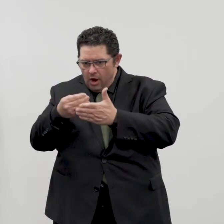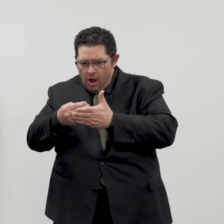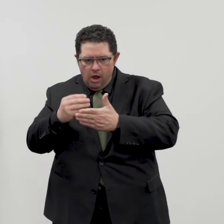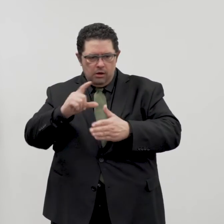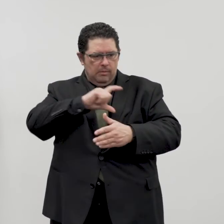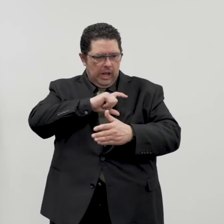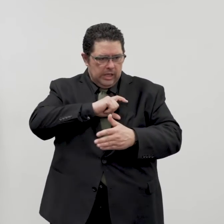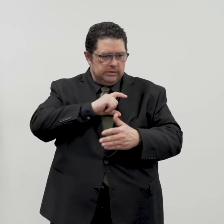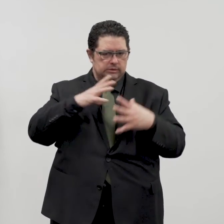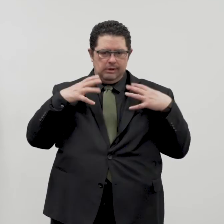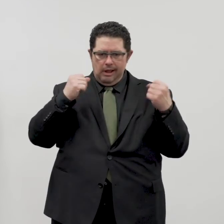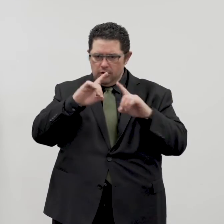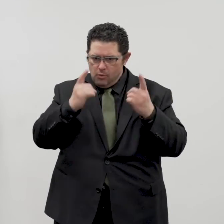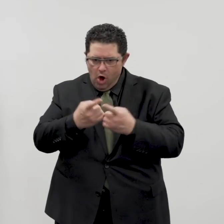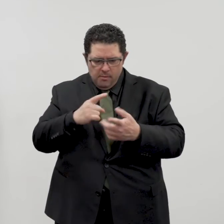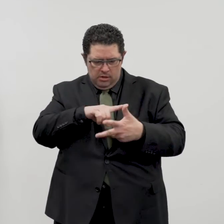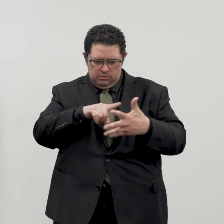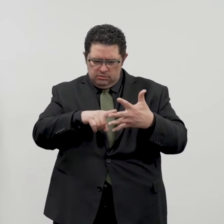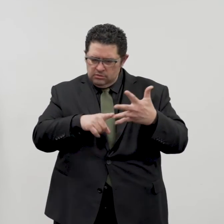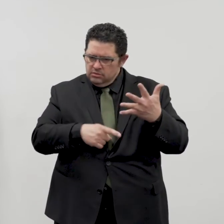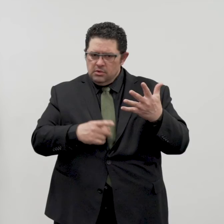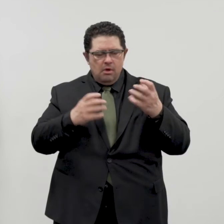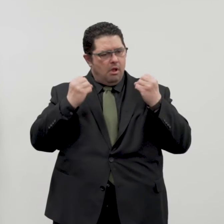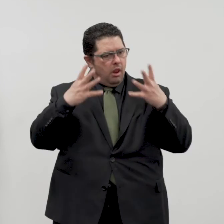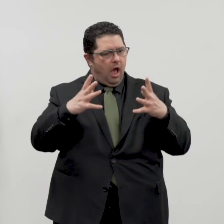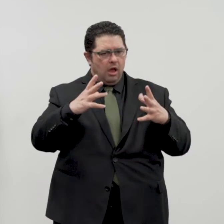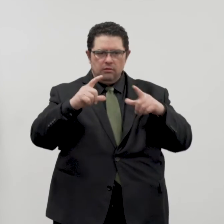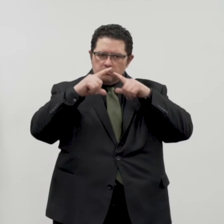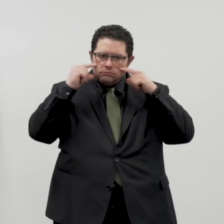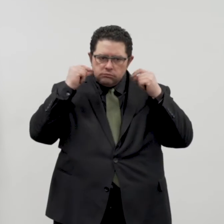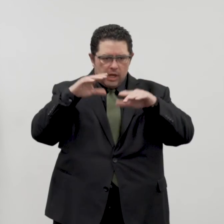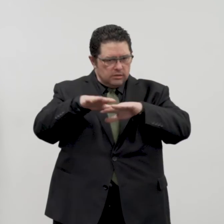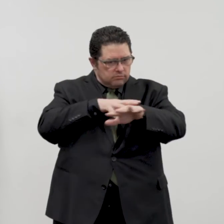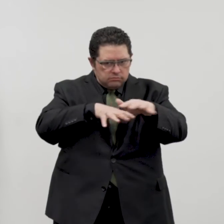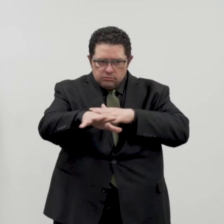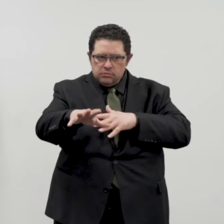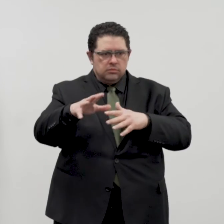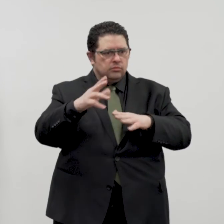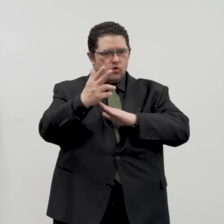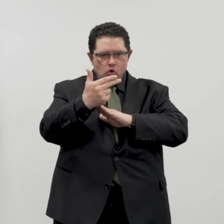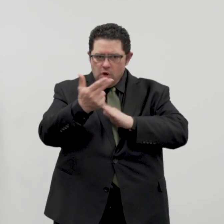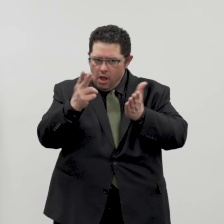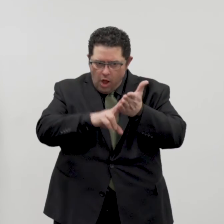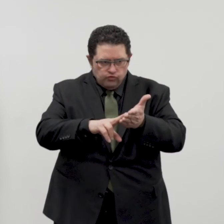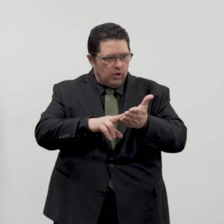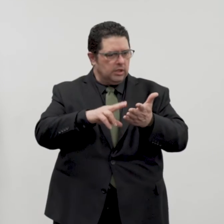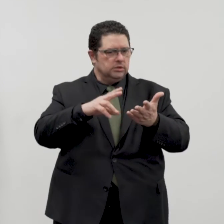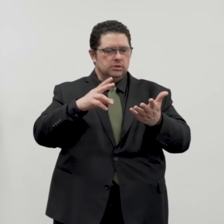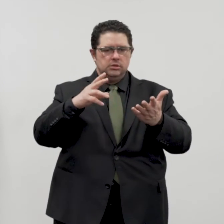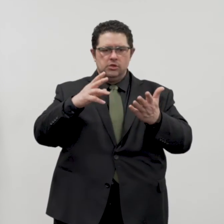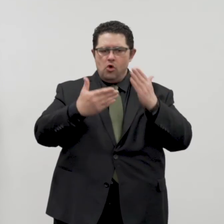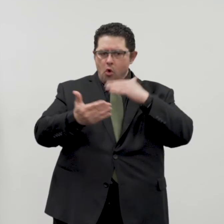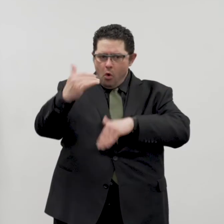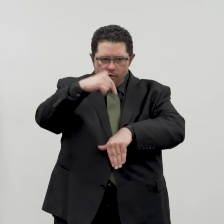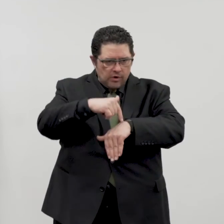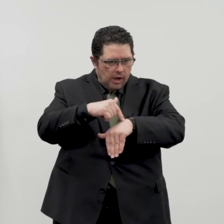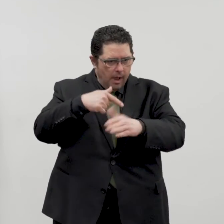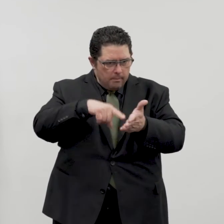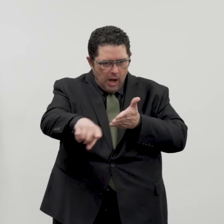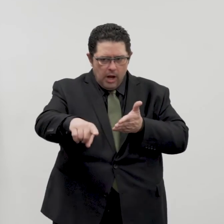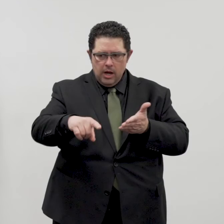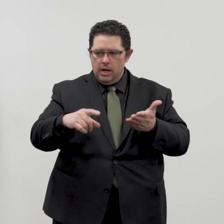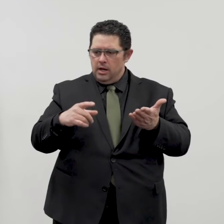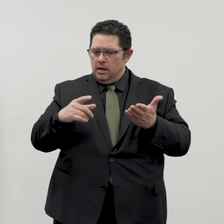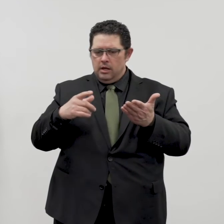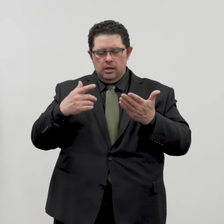our health department. A lot of PPE, a lot of hotel contracts, a lot of overtime that's currently